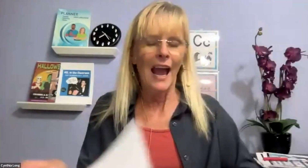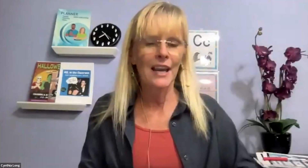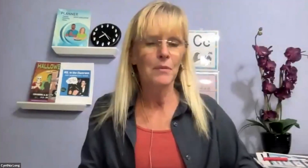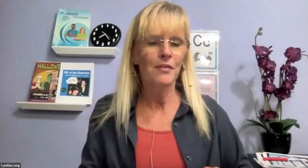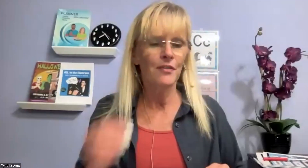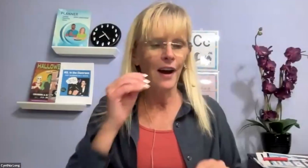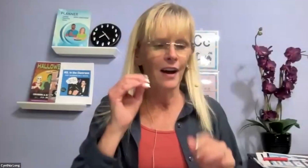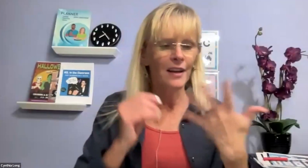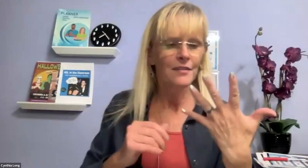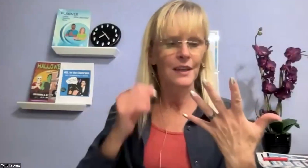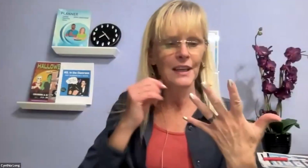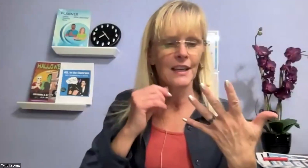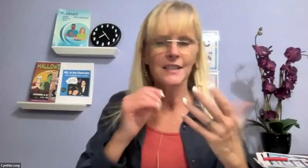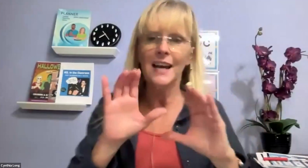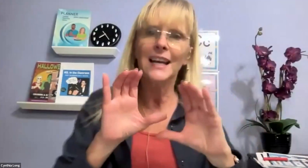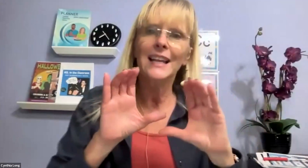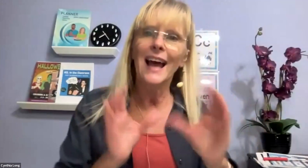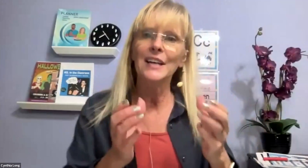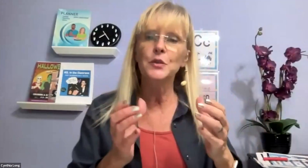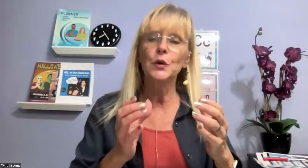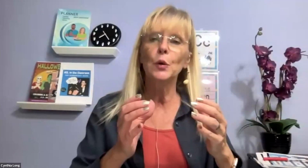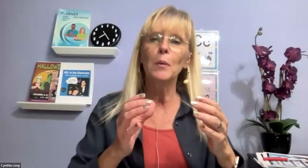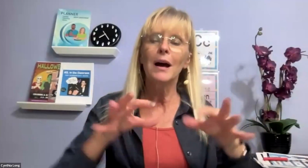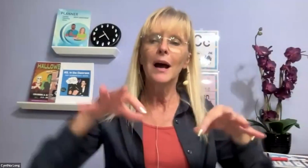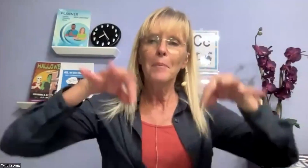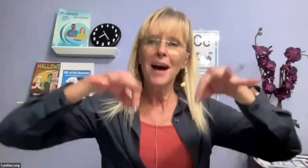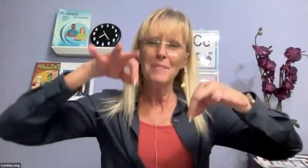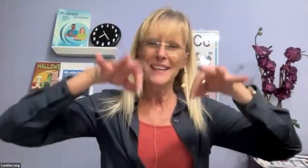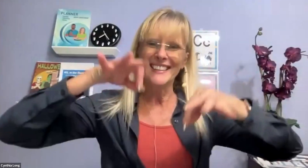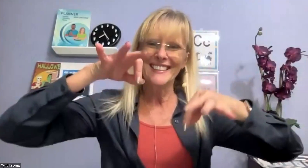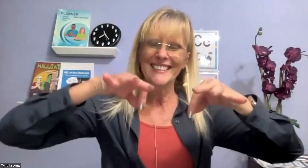And number 5 is a classroom puppet.